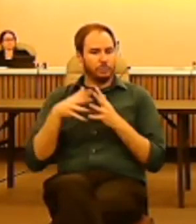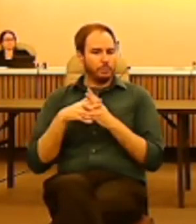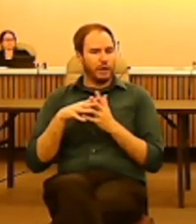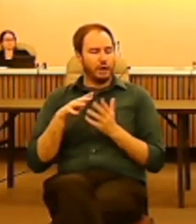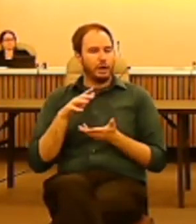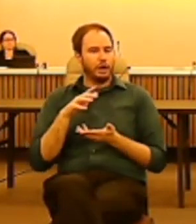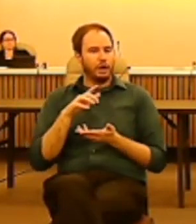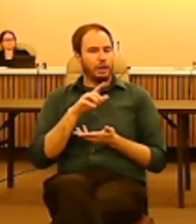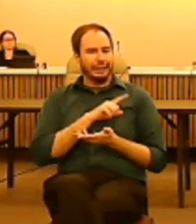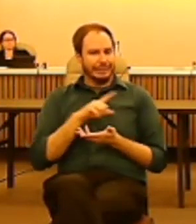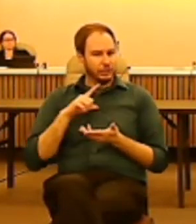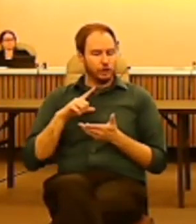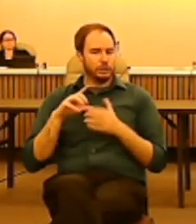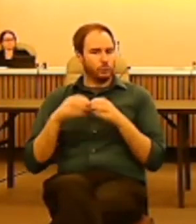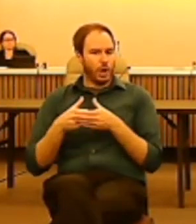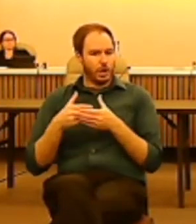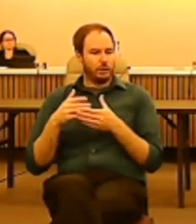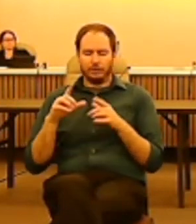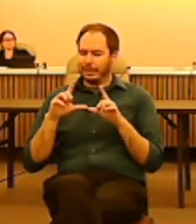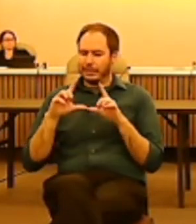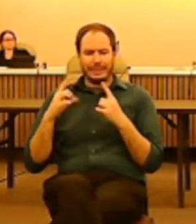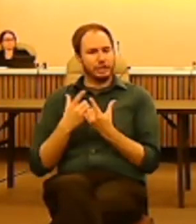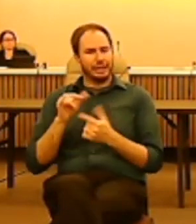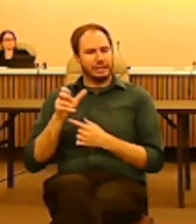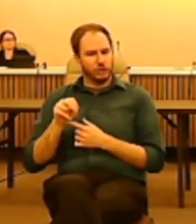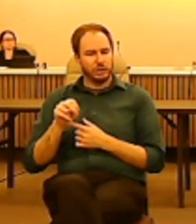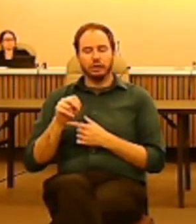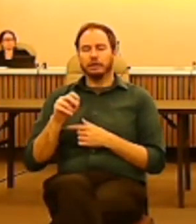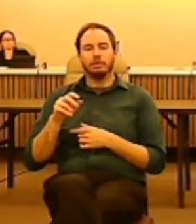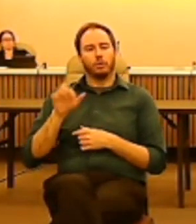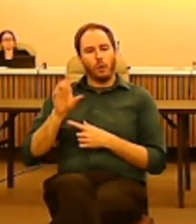town, and I know we have